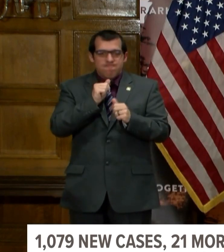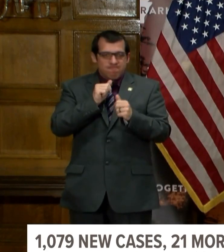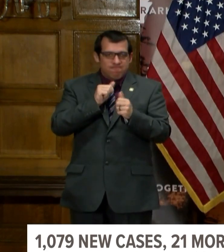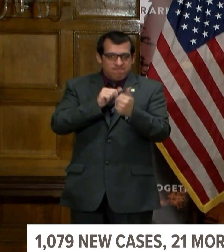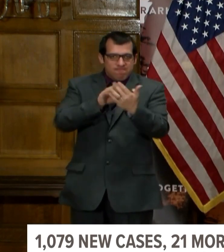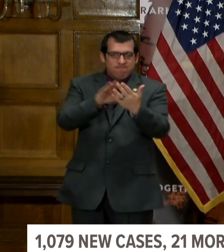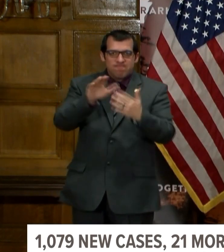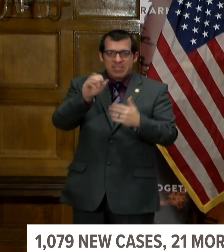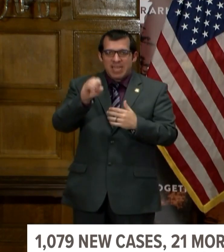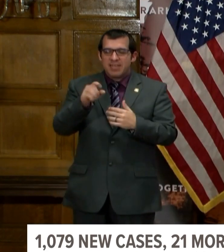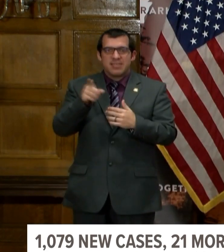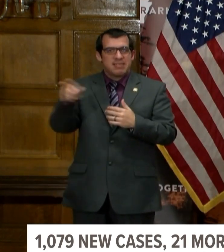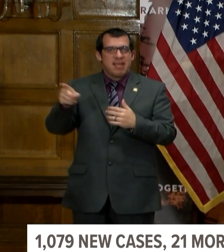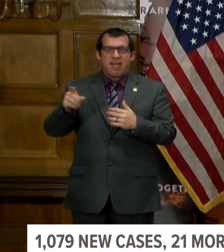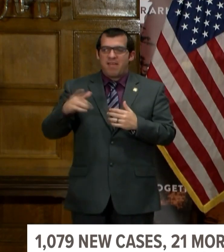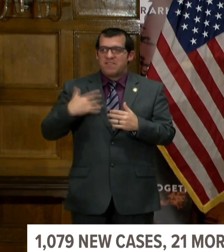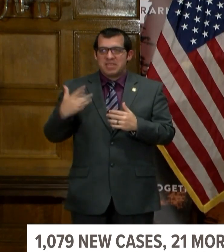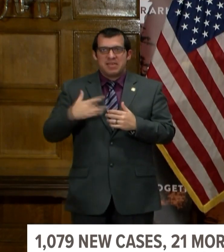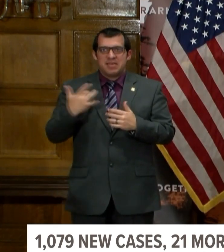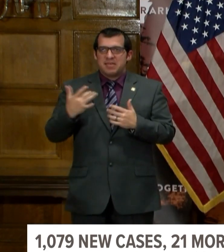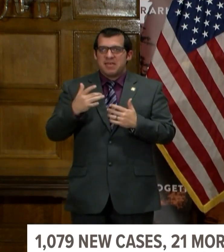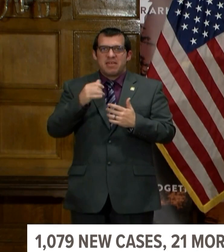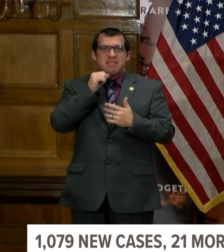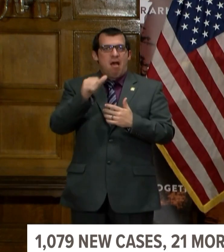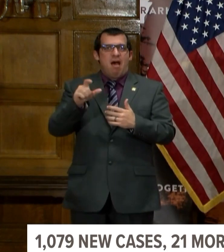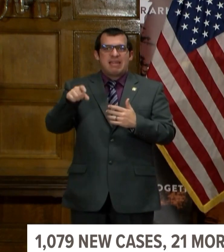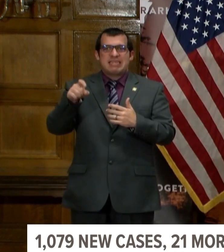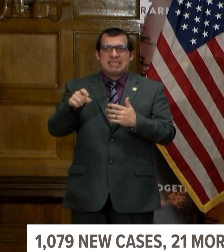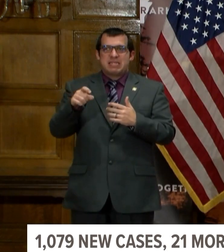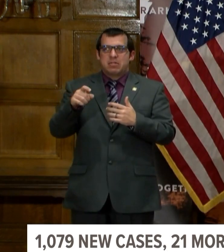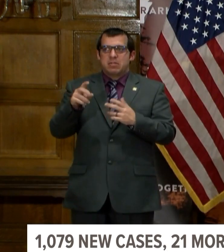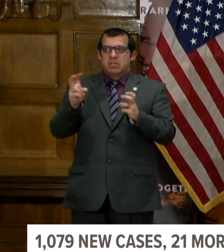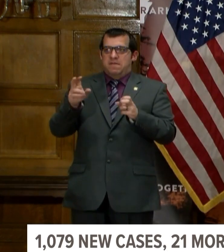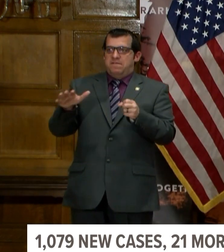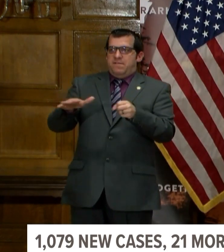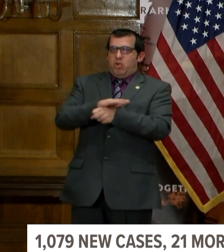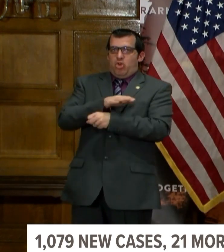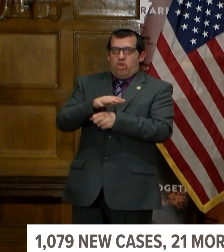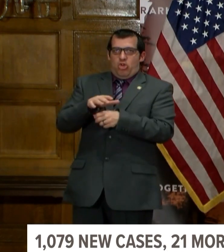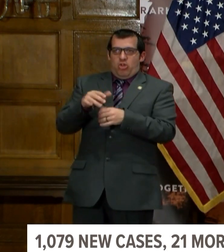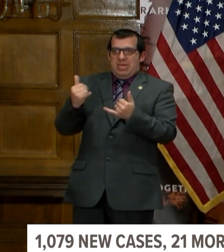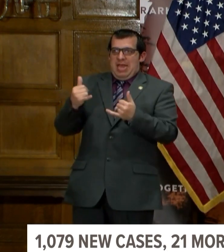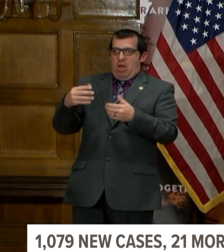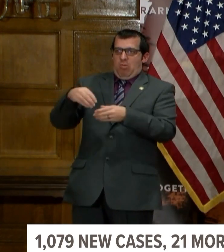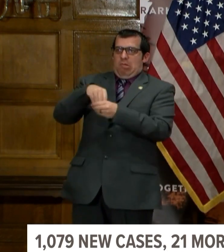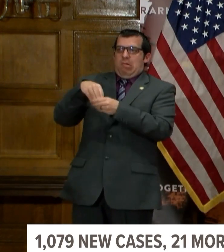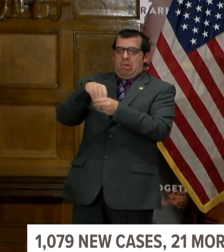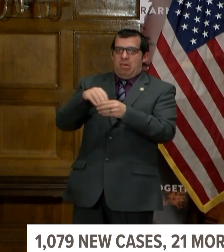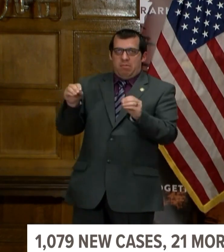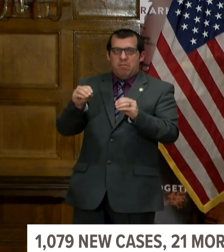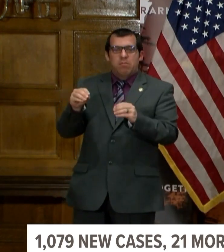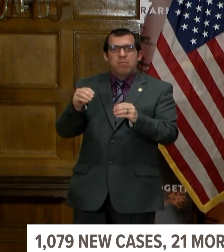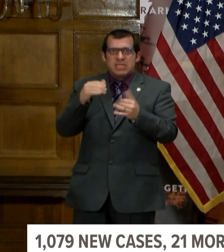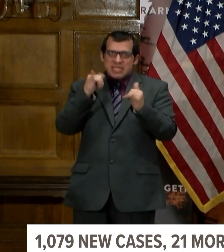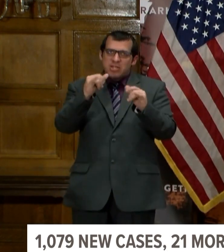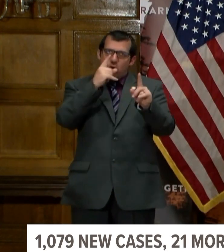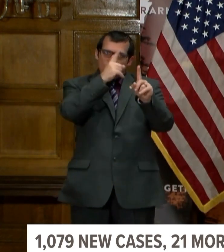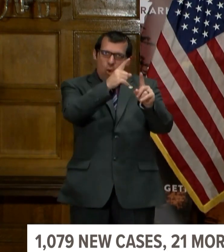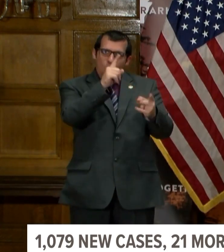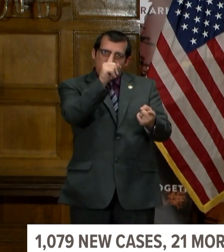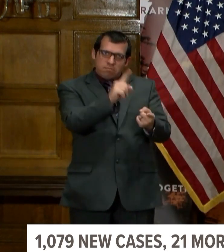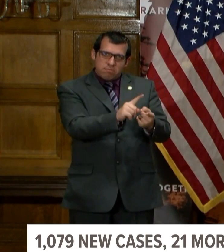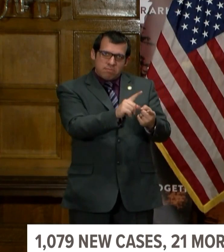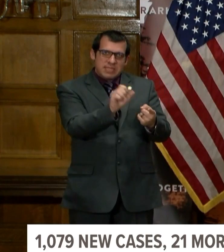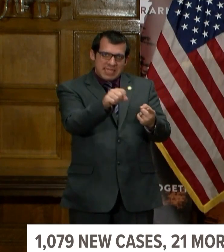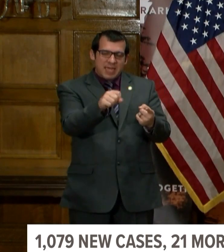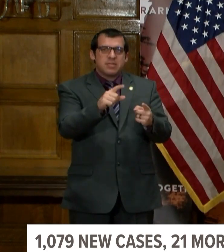the point of having full capacity. And so while we want to keep them down, everybody should